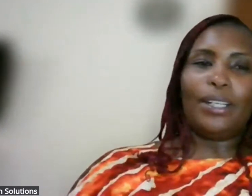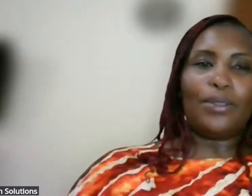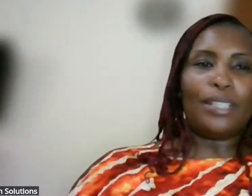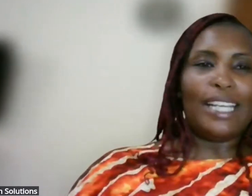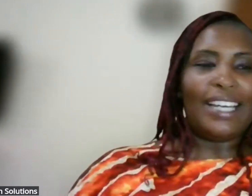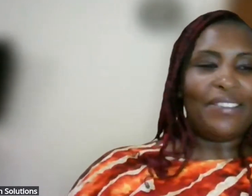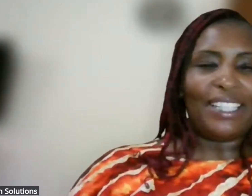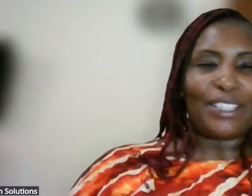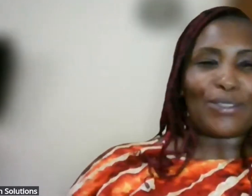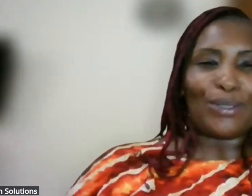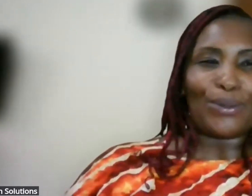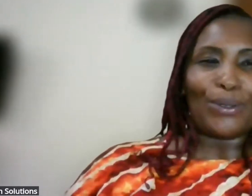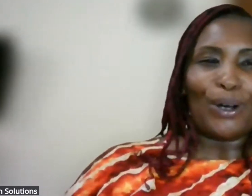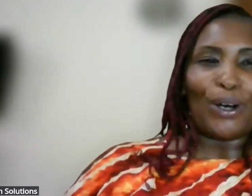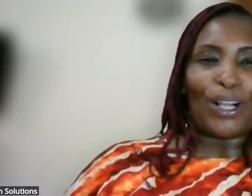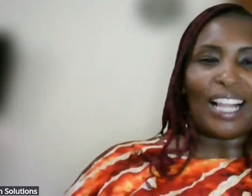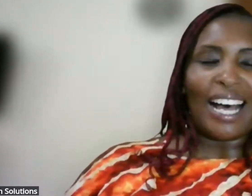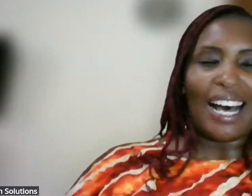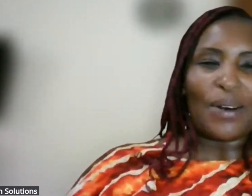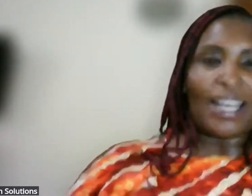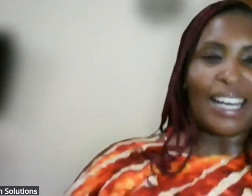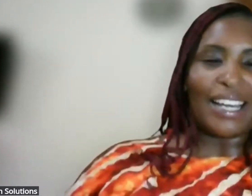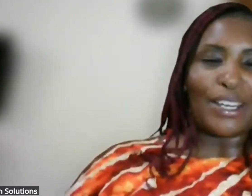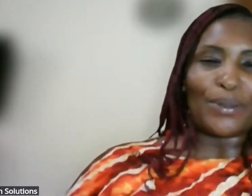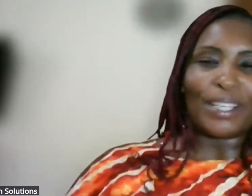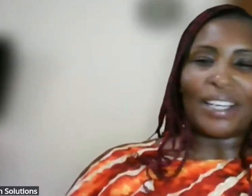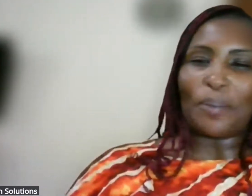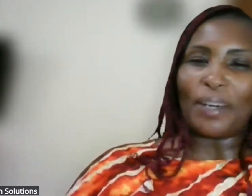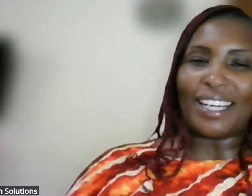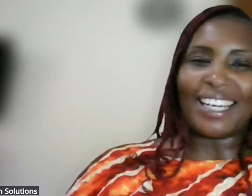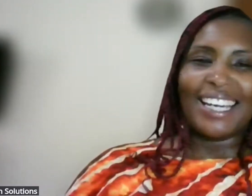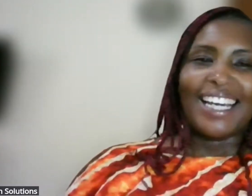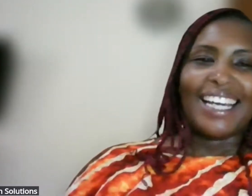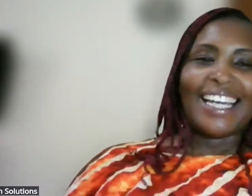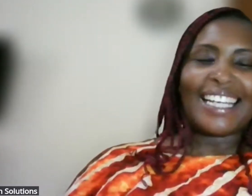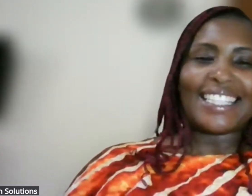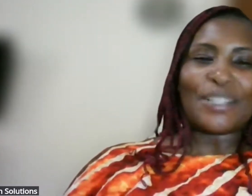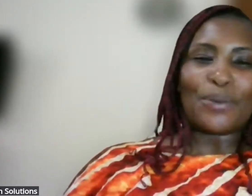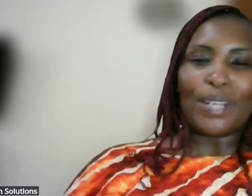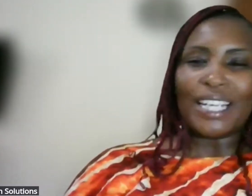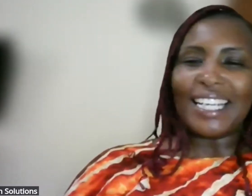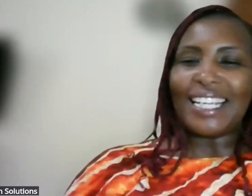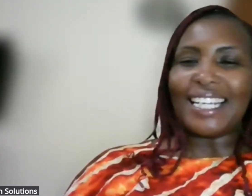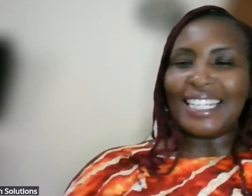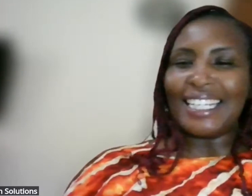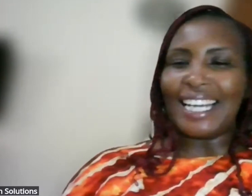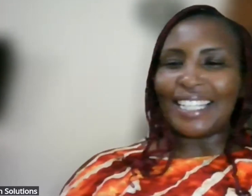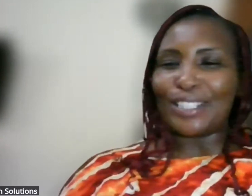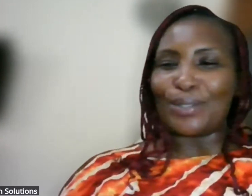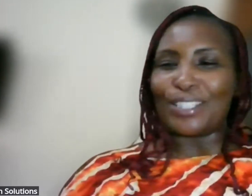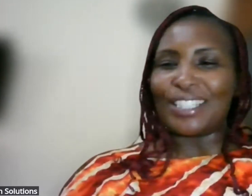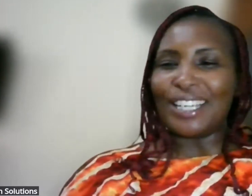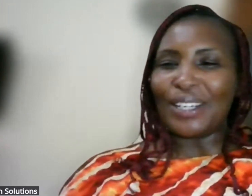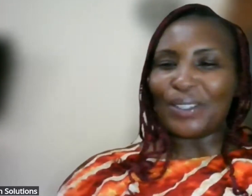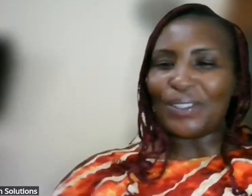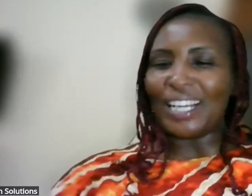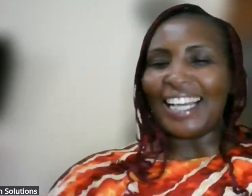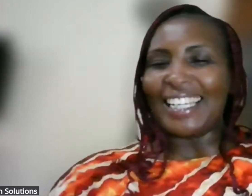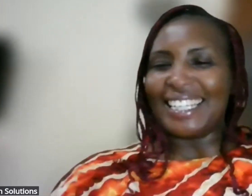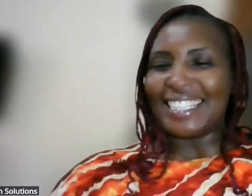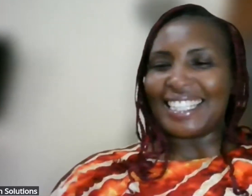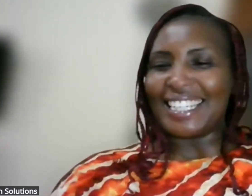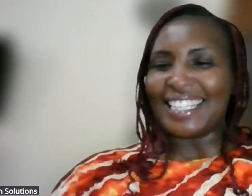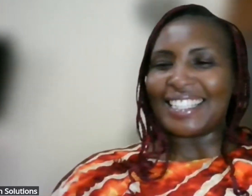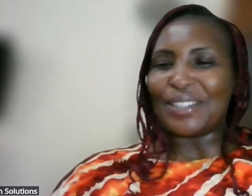hello, and good evening to you all. How are you keeping? It is really nice to see you.